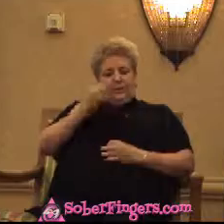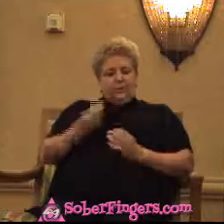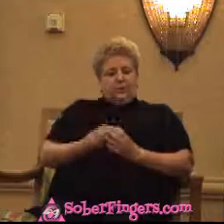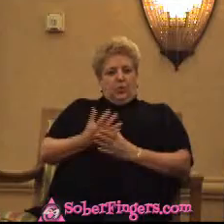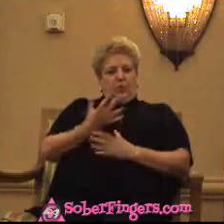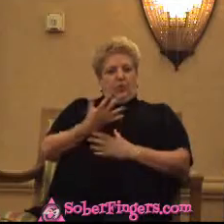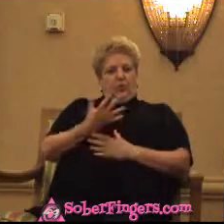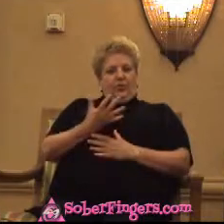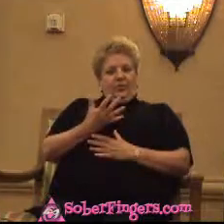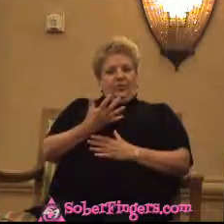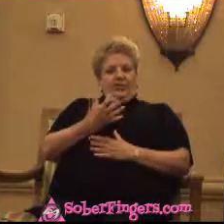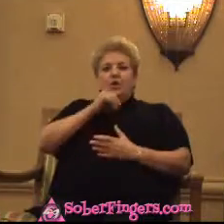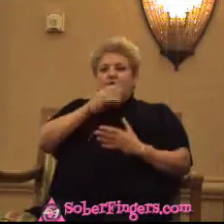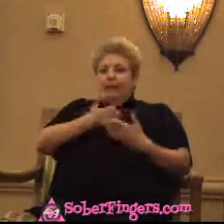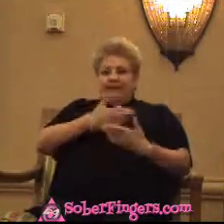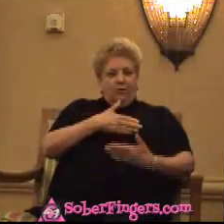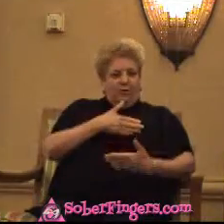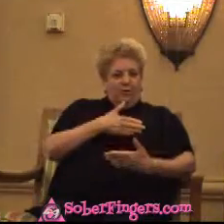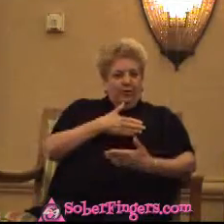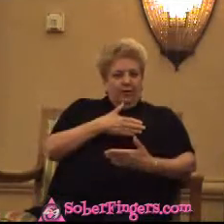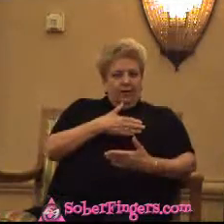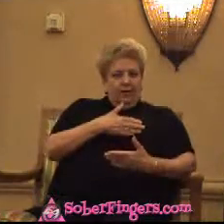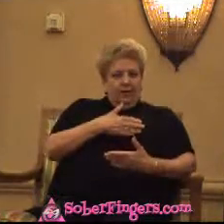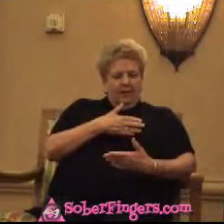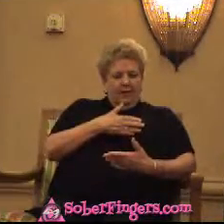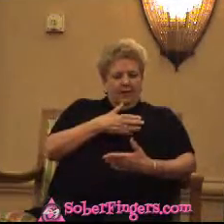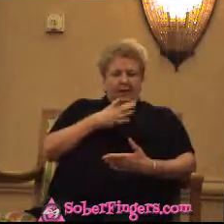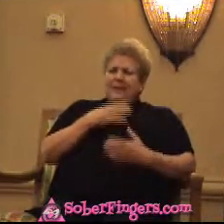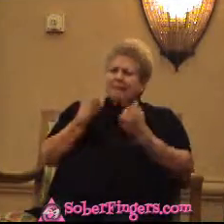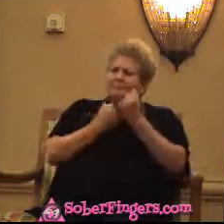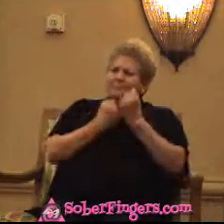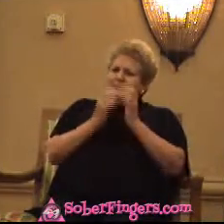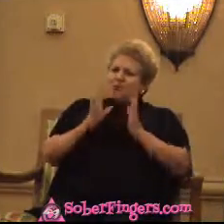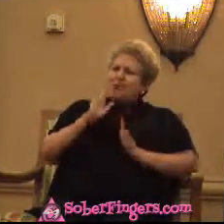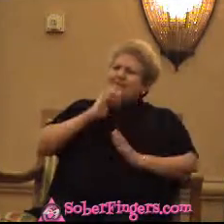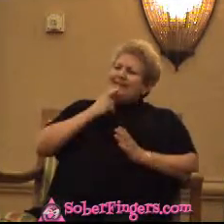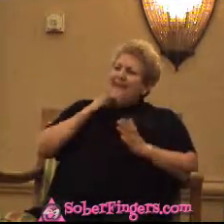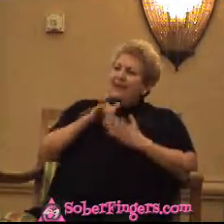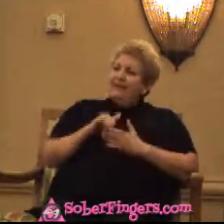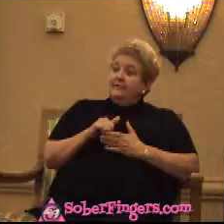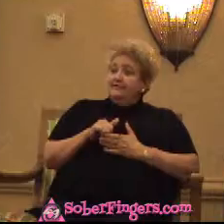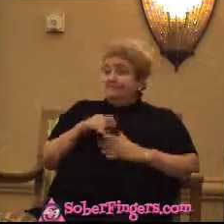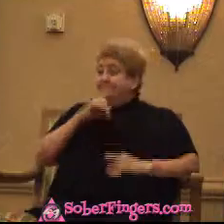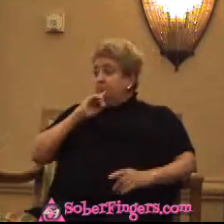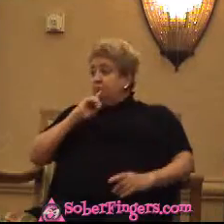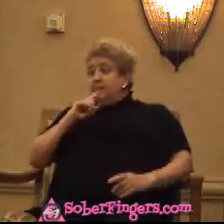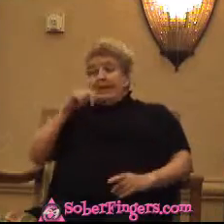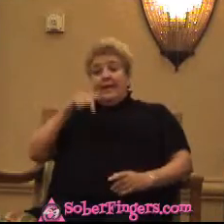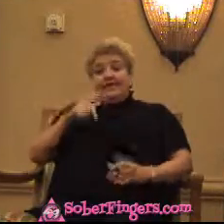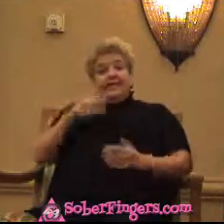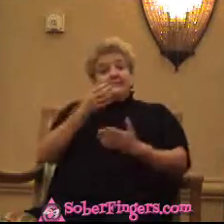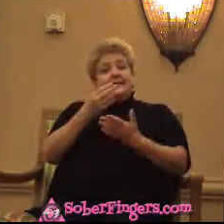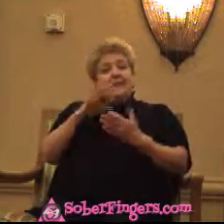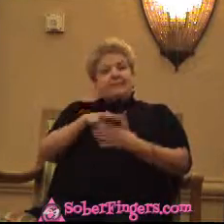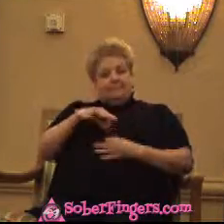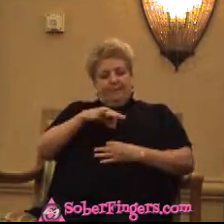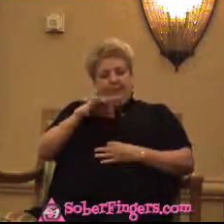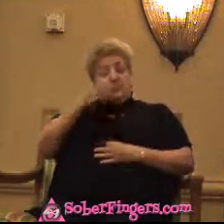Jesus, my sponsor used to tell me that all the time. Come on. But that's the way it is. This is a spiritual disease and it needs a spiritual solution. That's